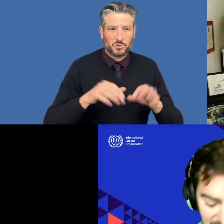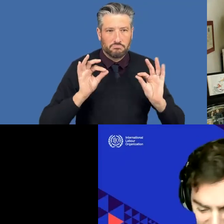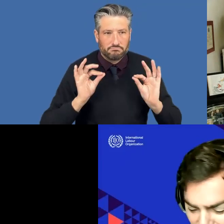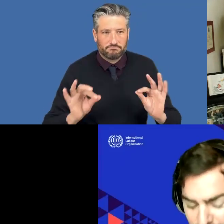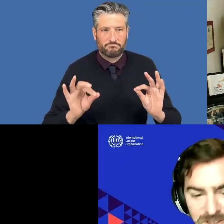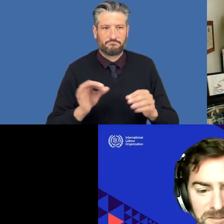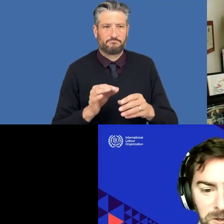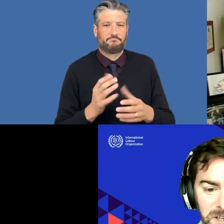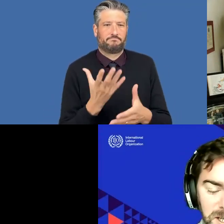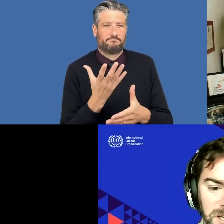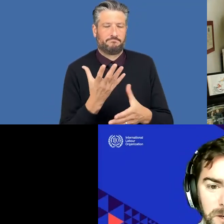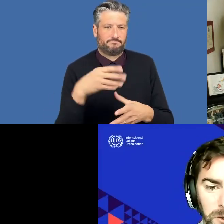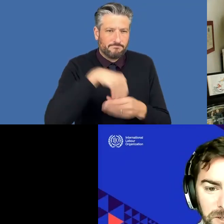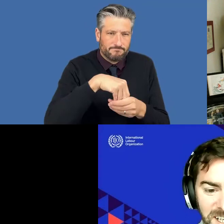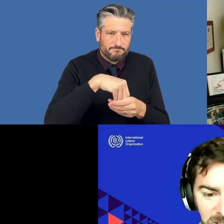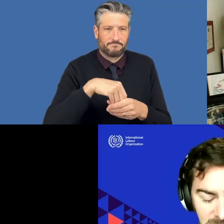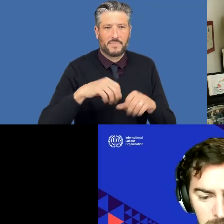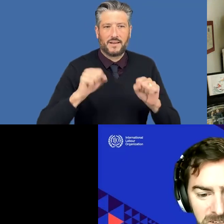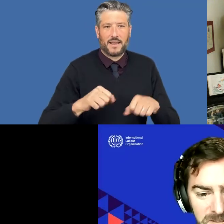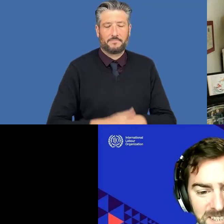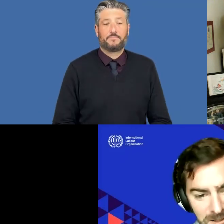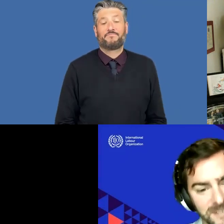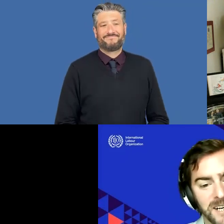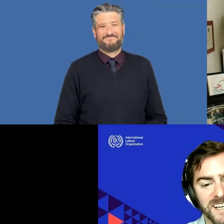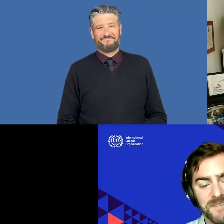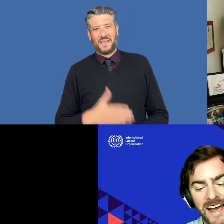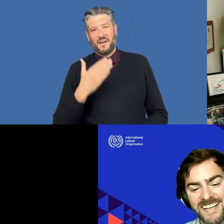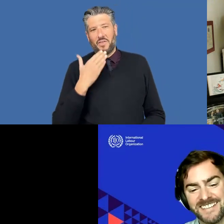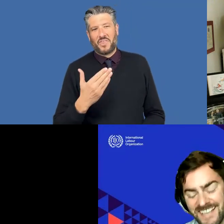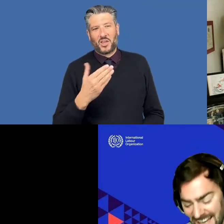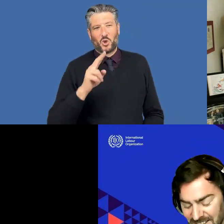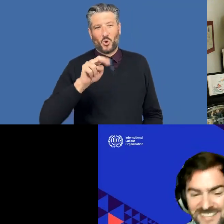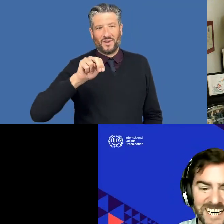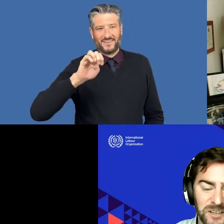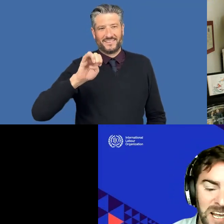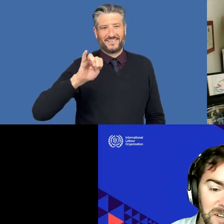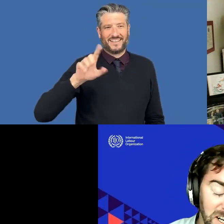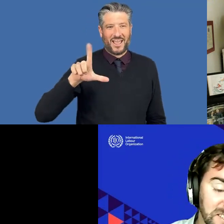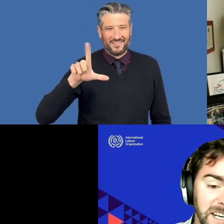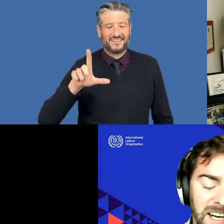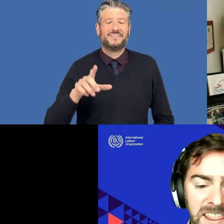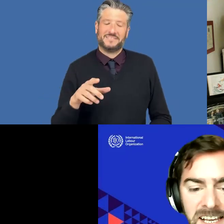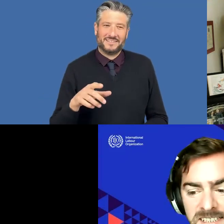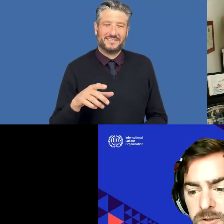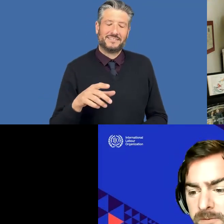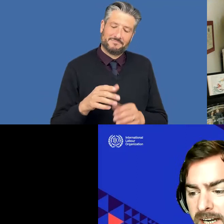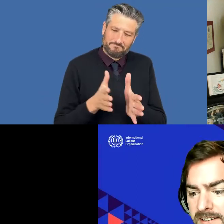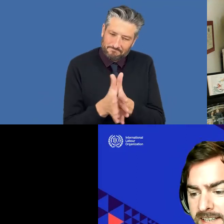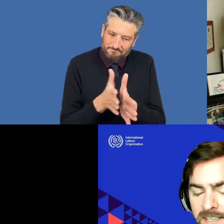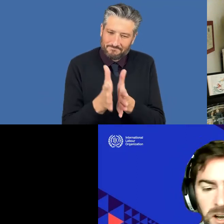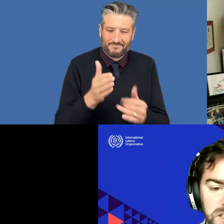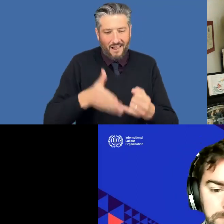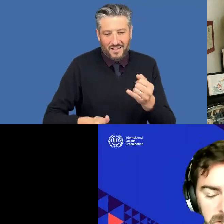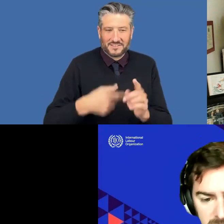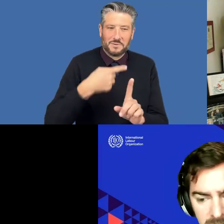you for finishing on a positive note. As we know you, Neil, would have been sad to sad on a bad end on a sad note. But it's great, and I think it's a good reminder